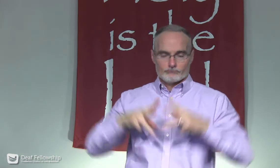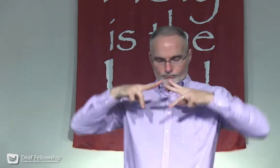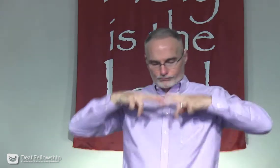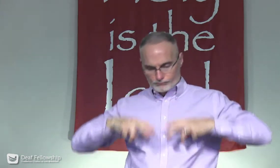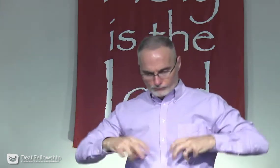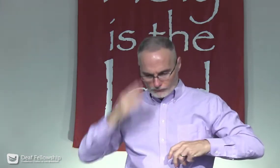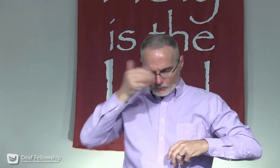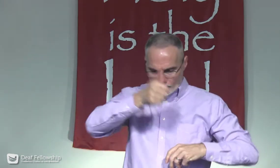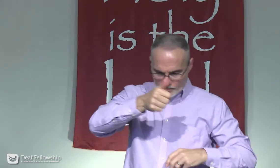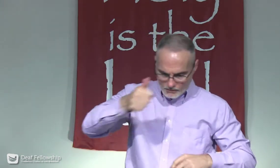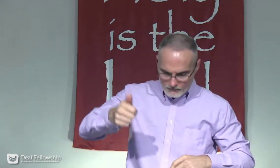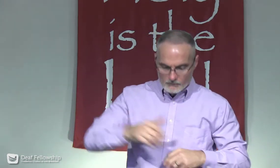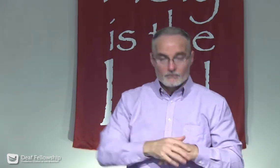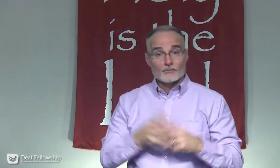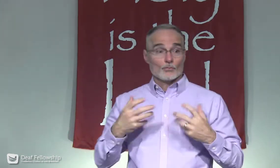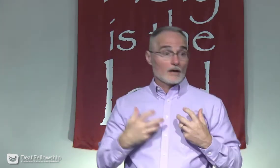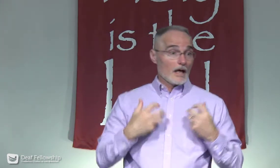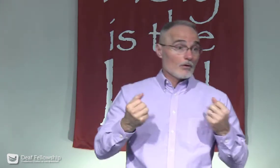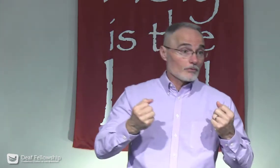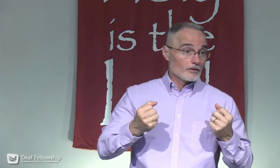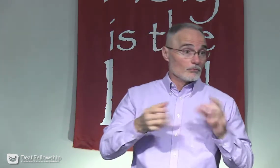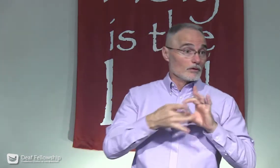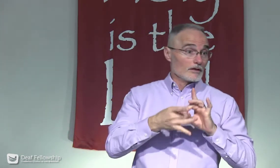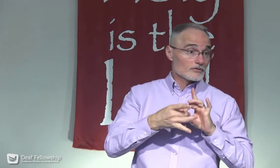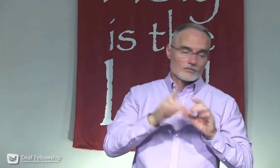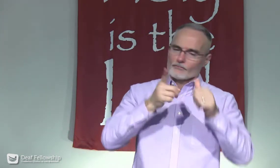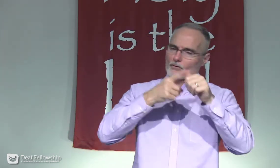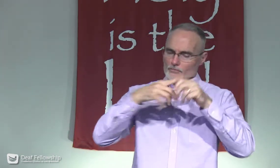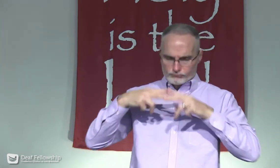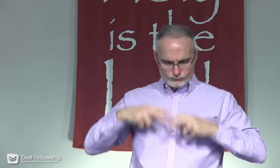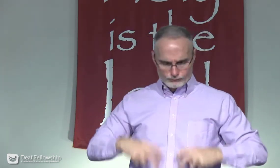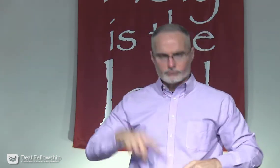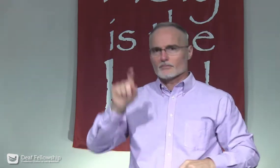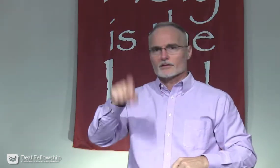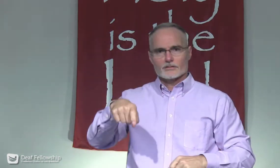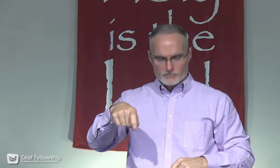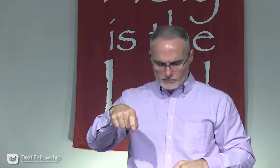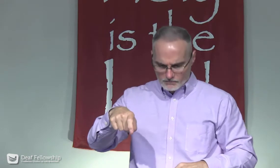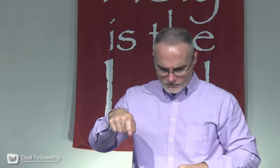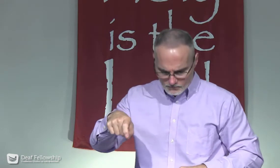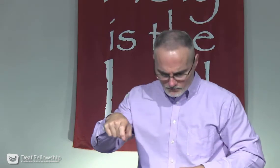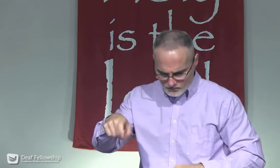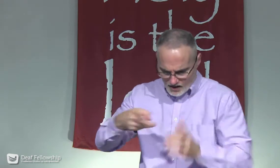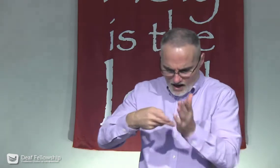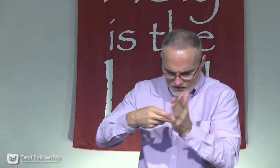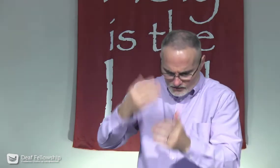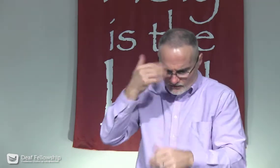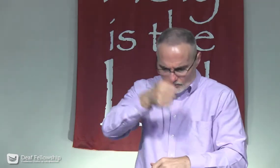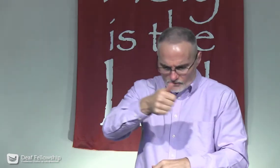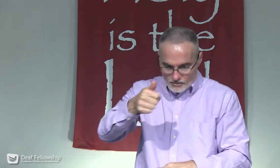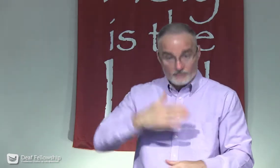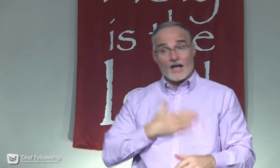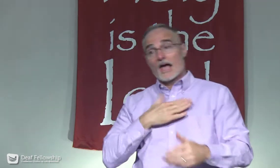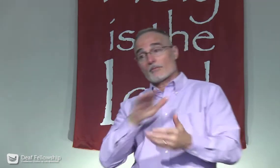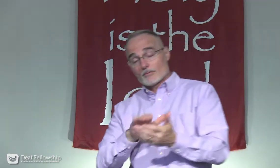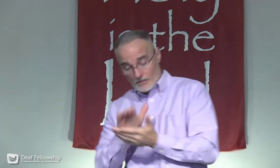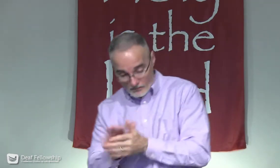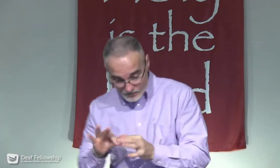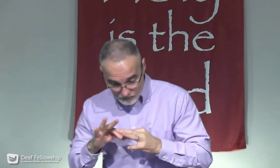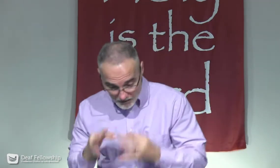emphasis on being honest with yourself, knowing yourself. Before you can be in a healthy relationship, you must really